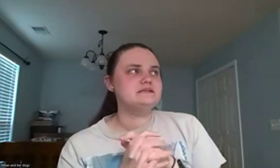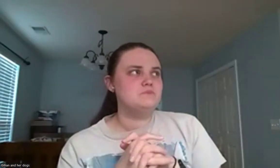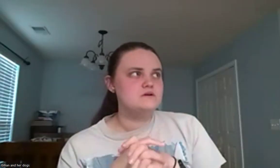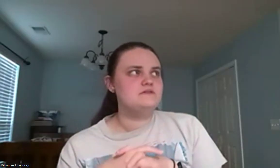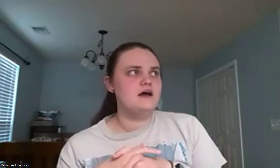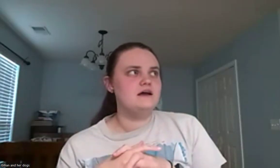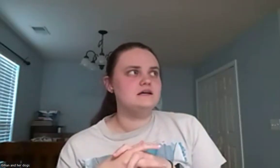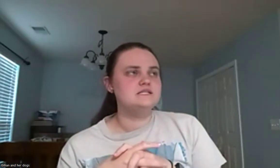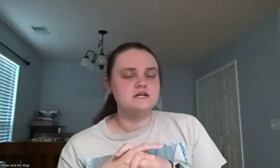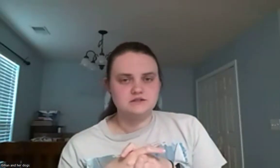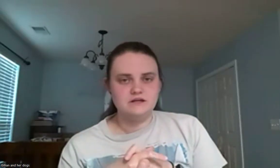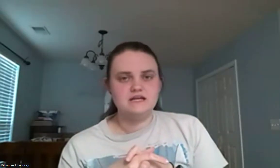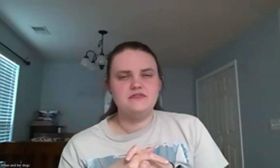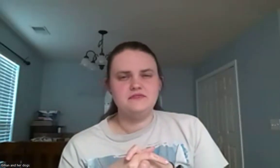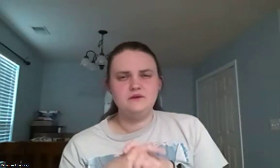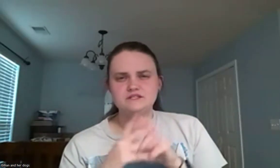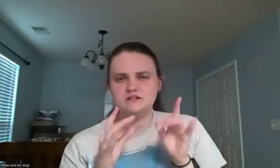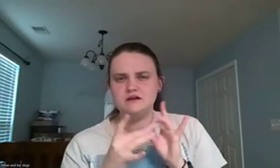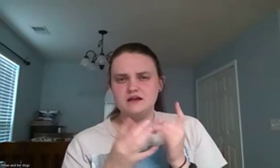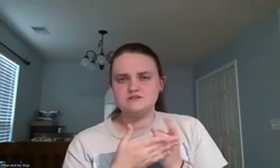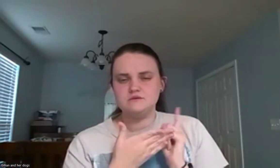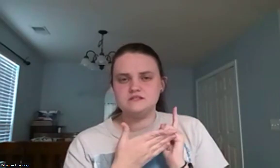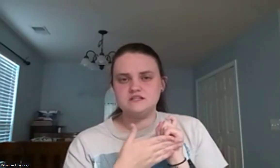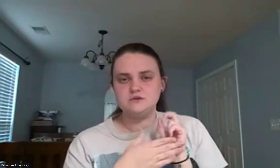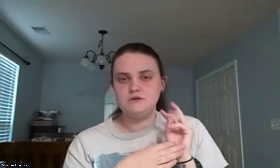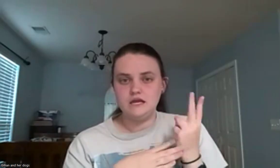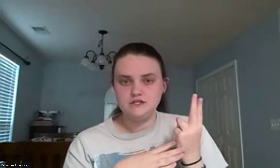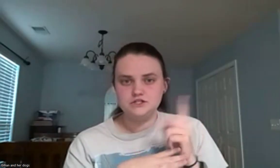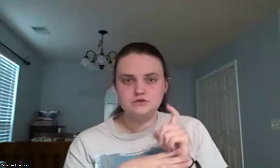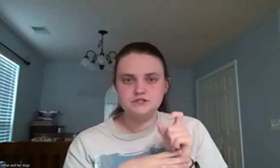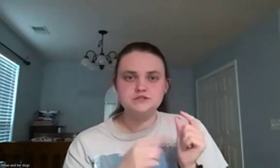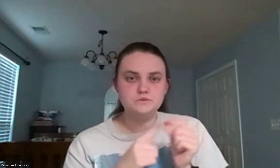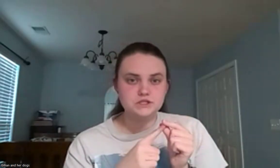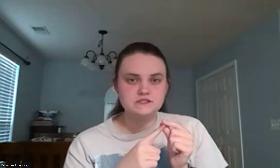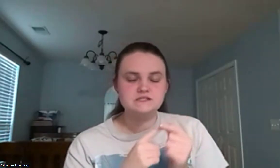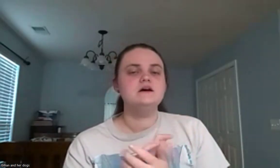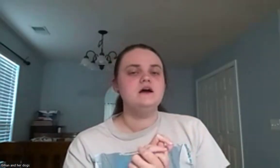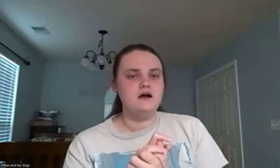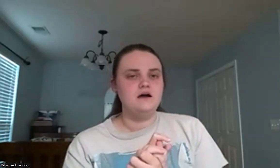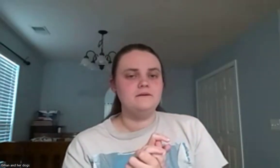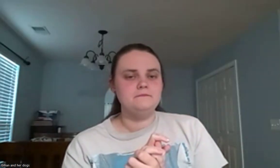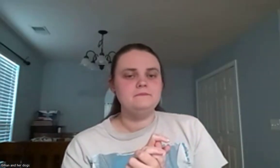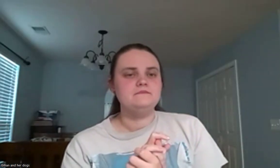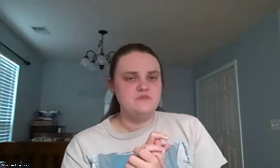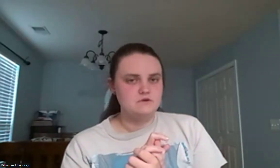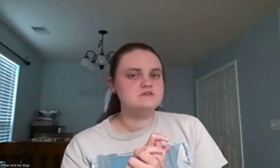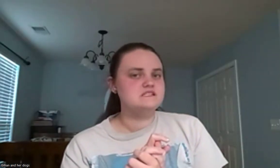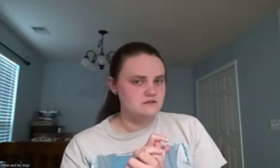more of that, especially when I think we talked about last week was the WH question words. That we will see a lot